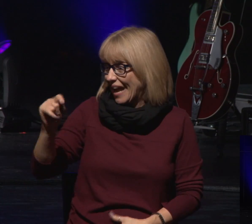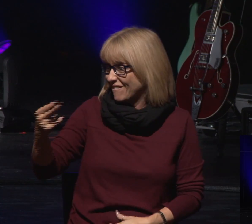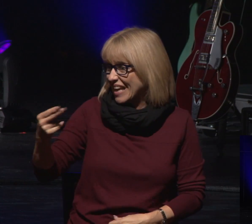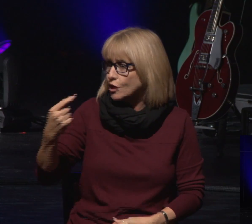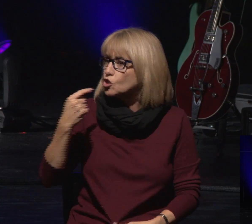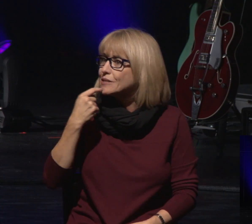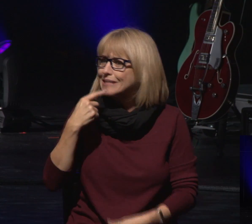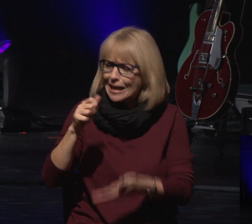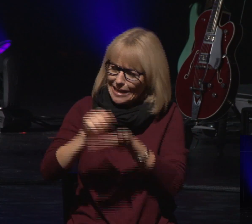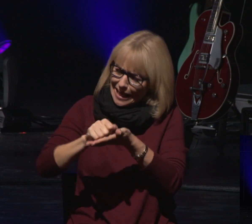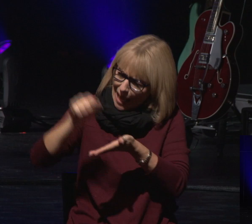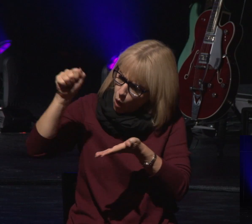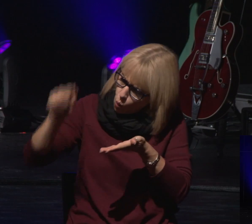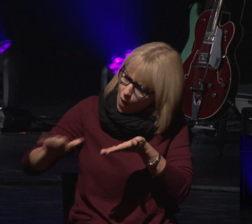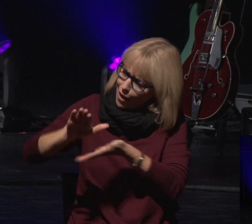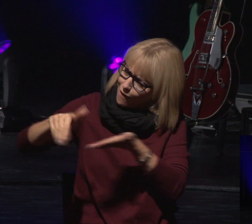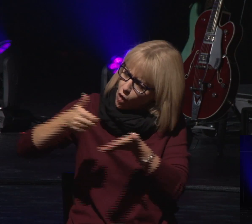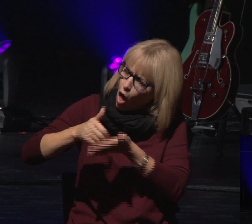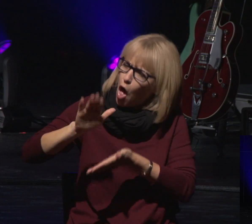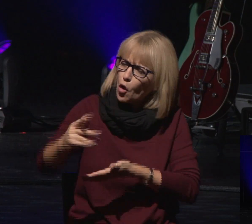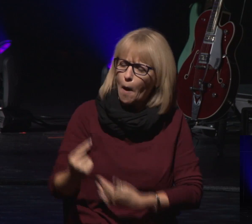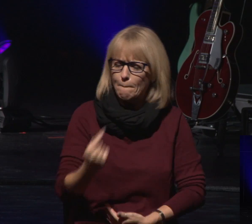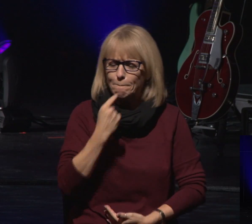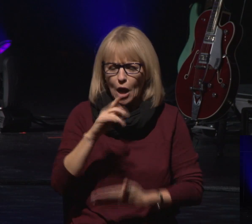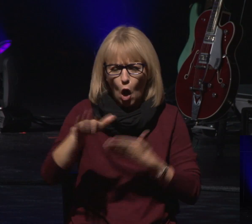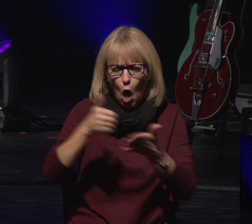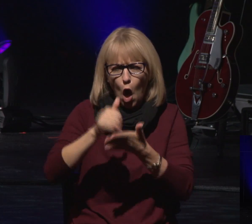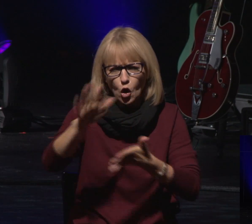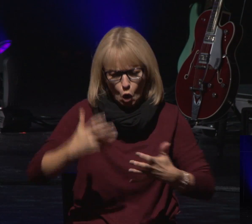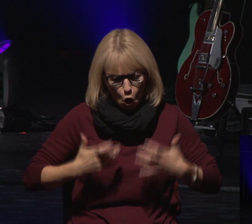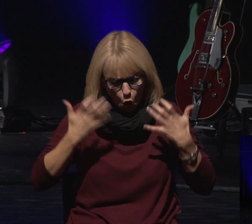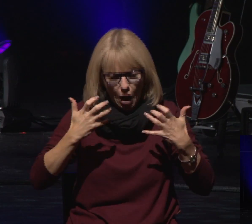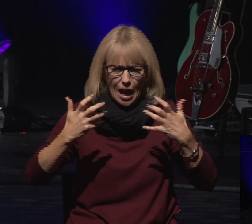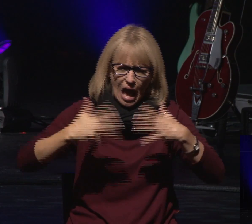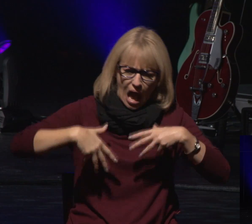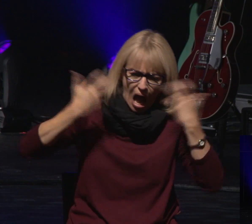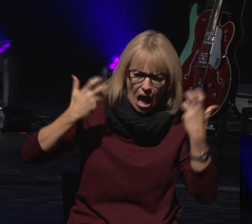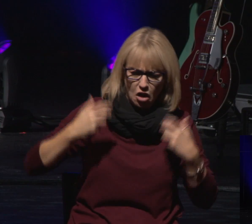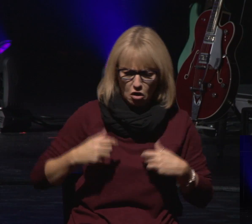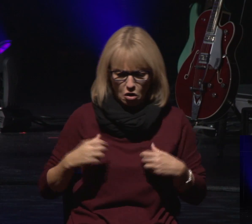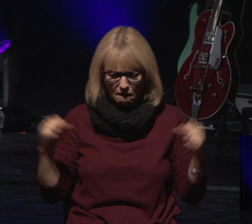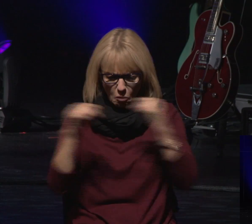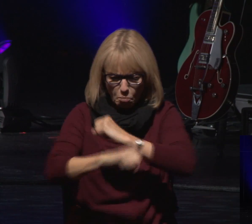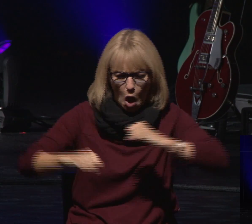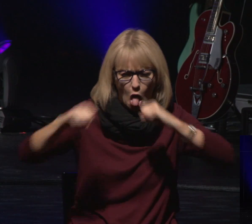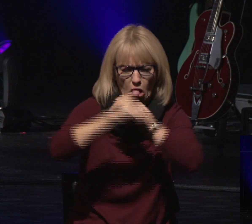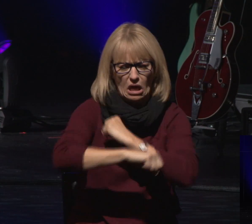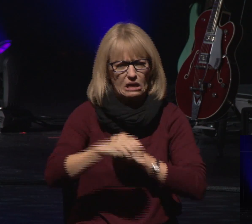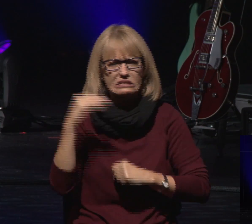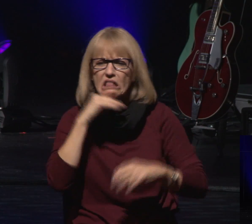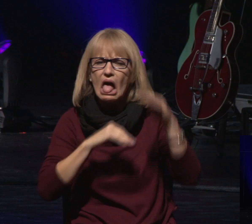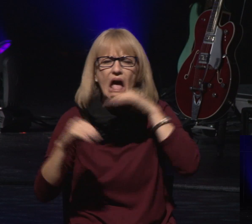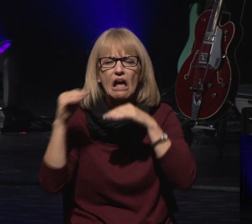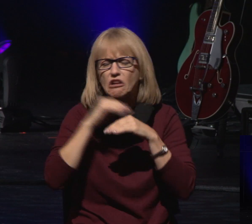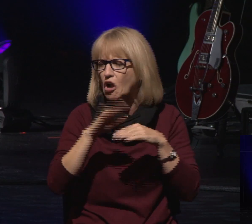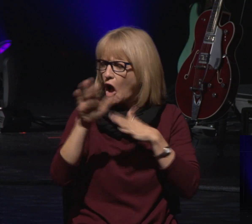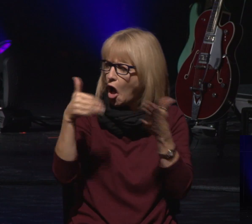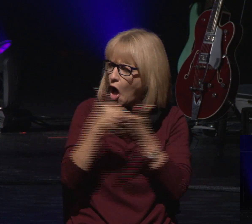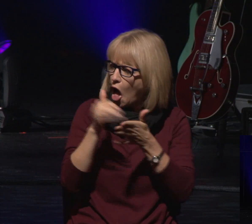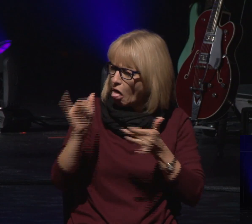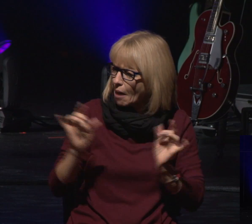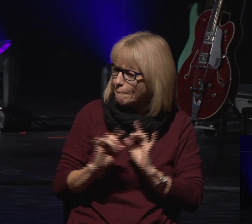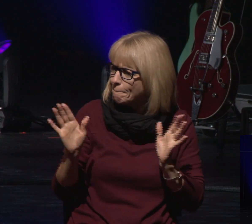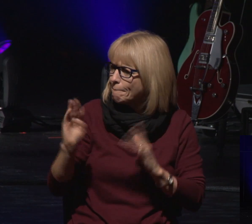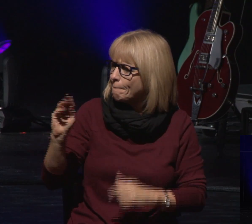of all bitterness and rage and anger and brawling and slander, along with every form of malice. That's not